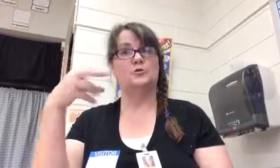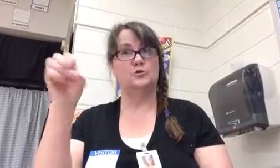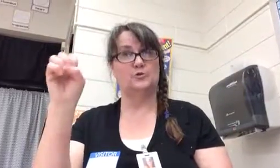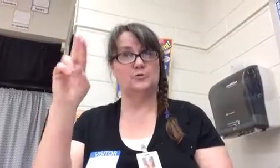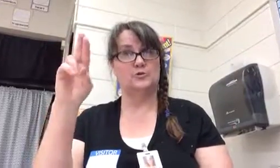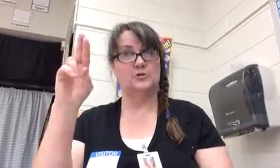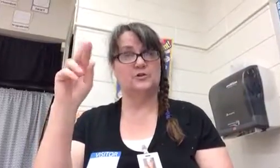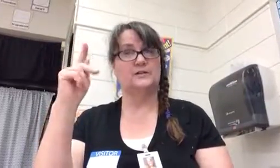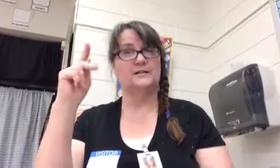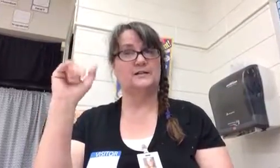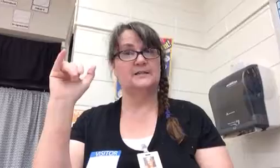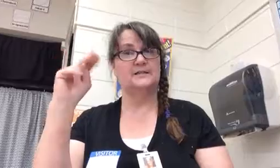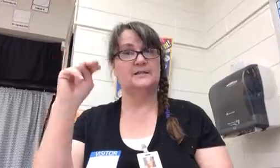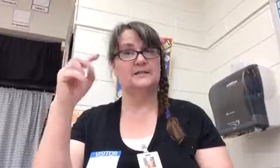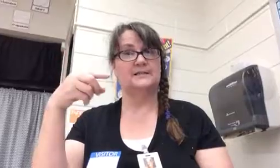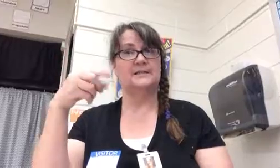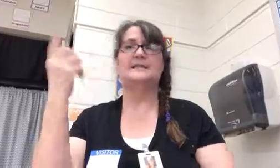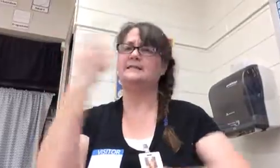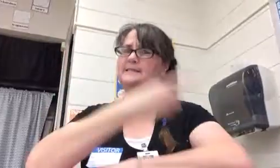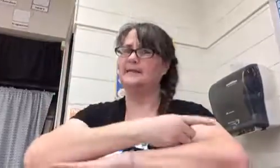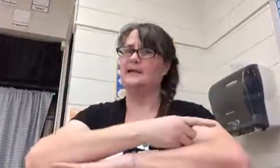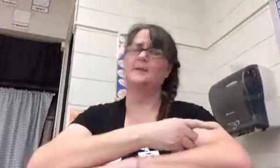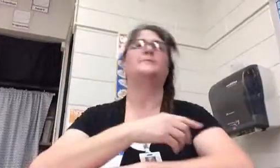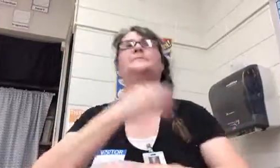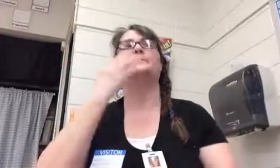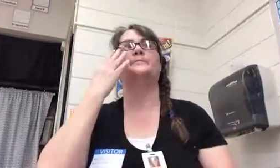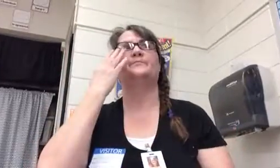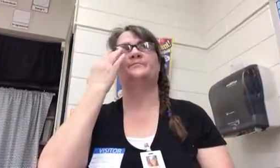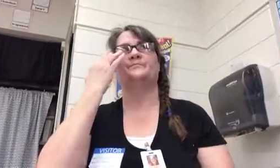it be? Think about when we don't have school next week.